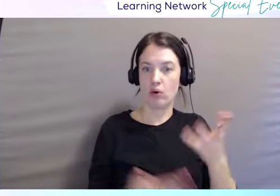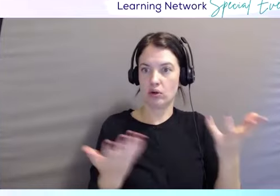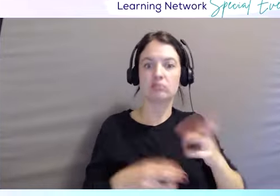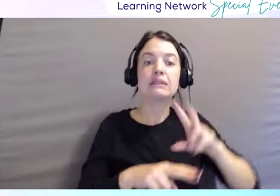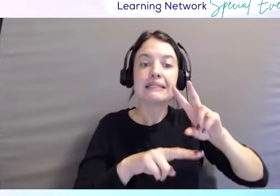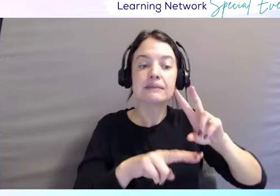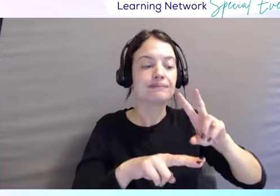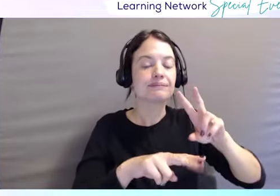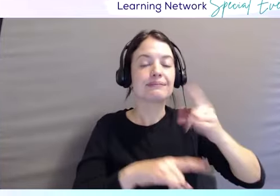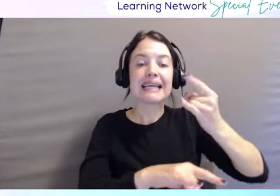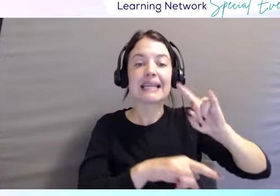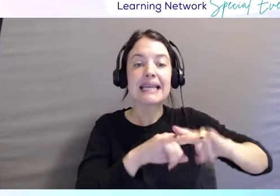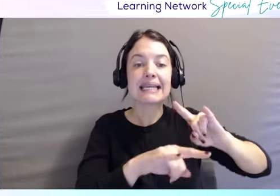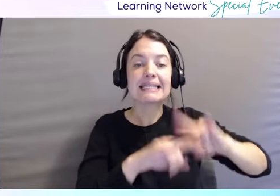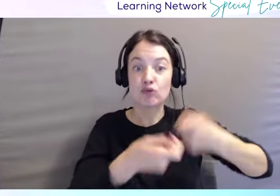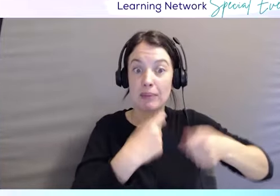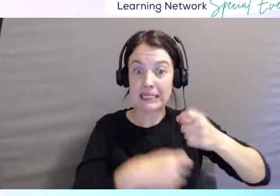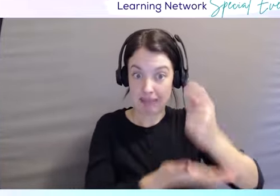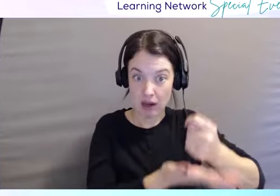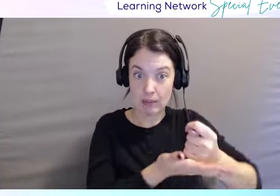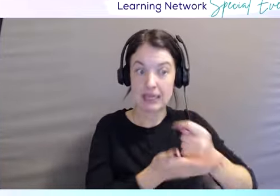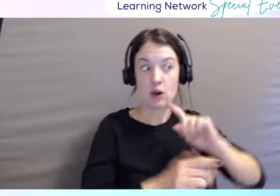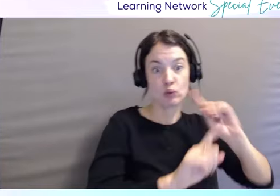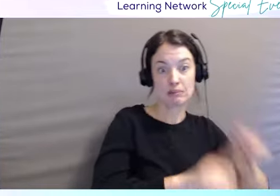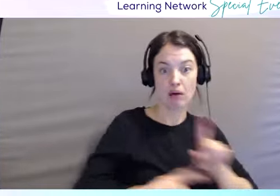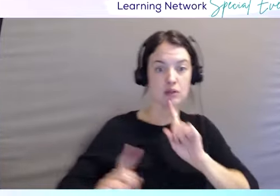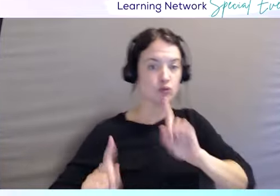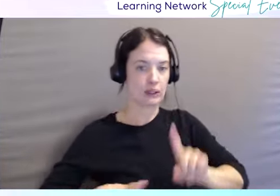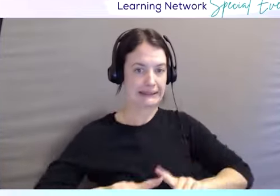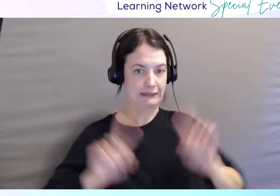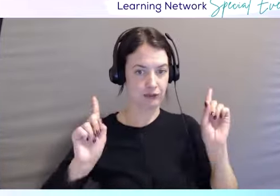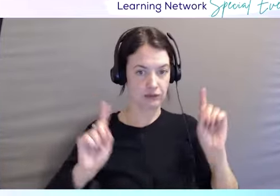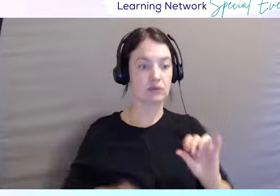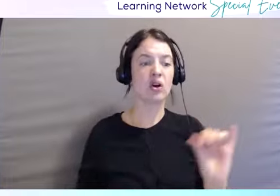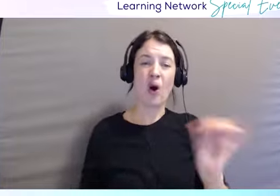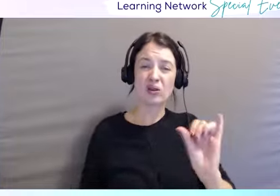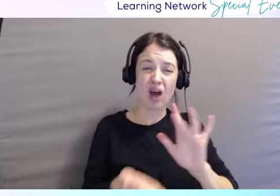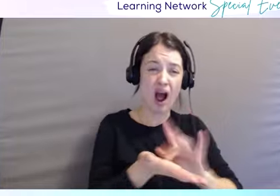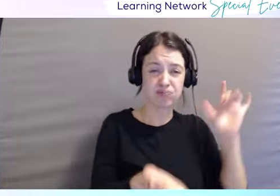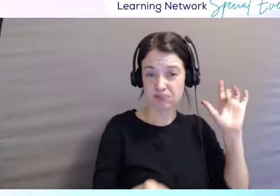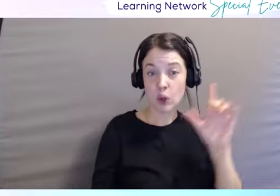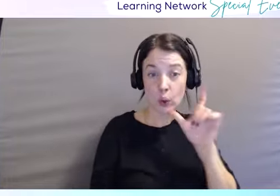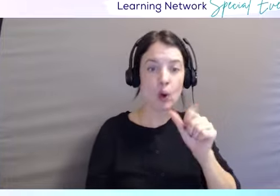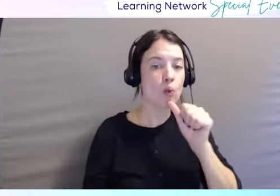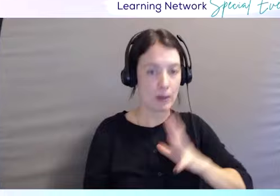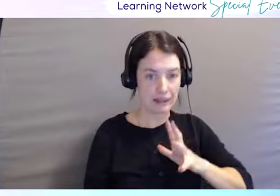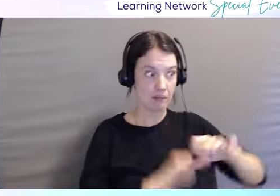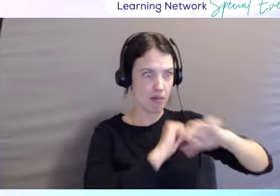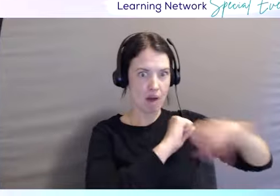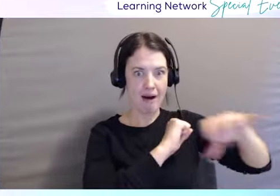gendered factors, it's no secret that women have been exploited by tobacco marketing in order to create the market that we're still dealing with